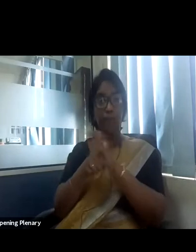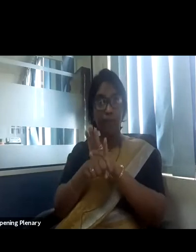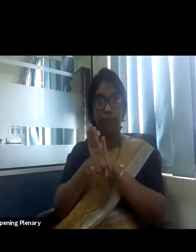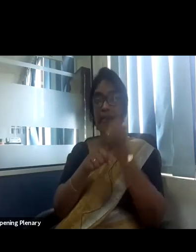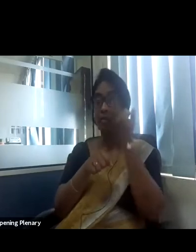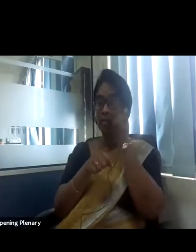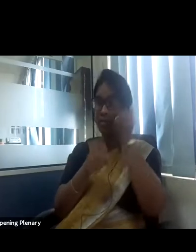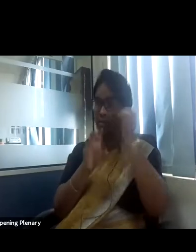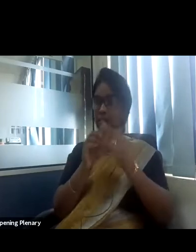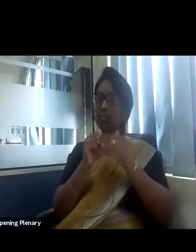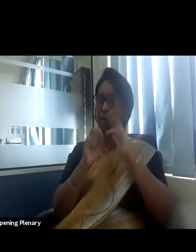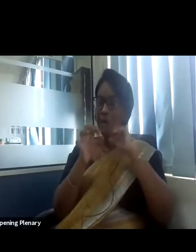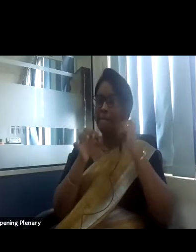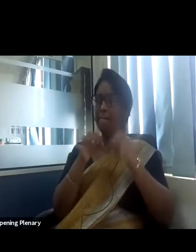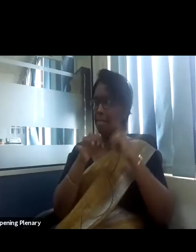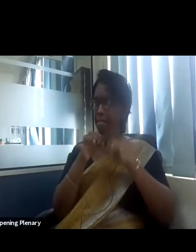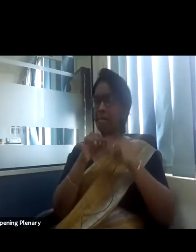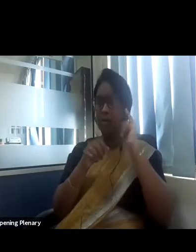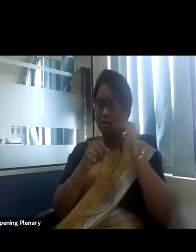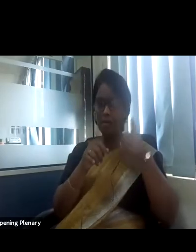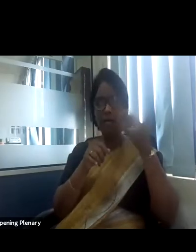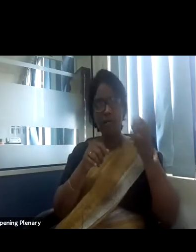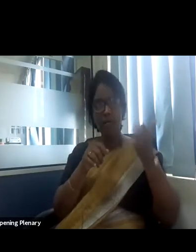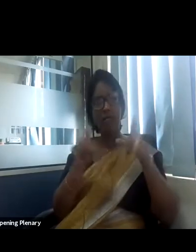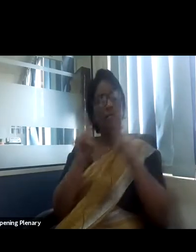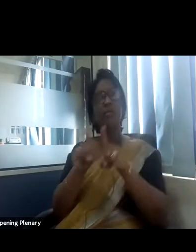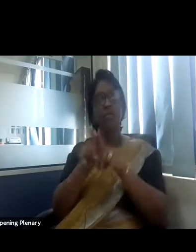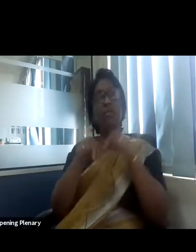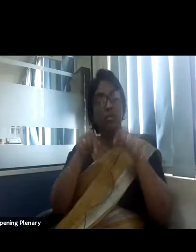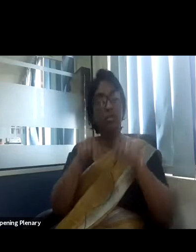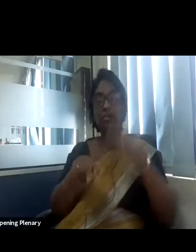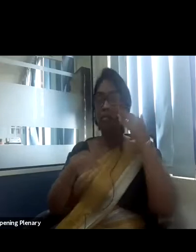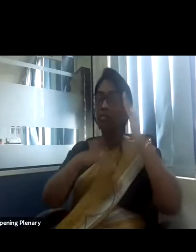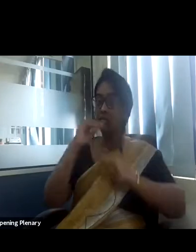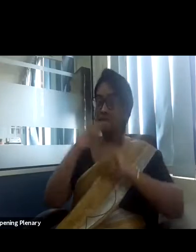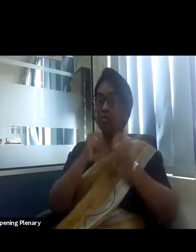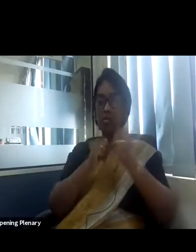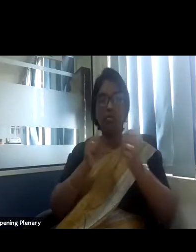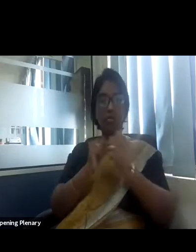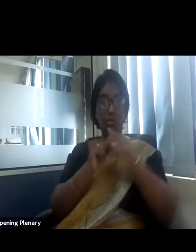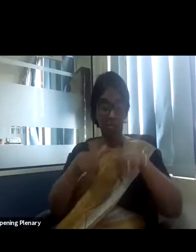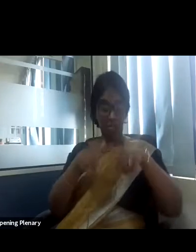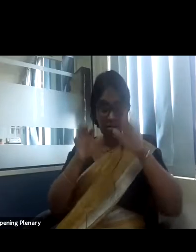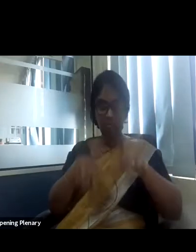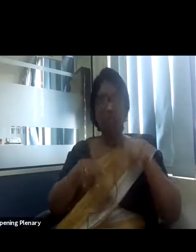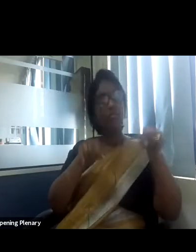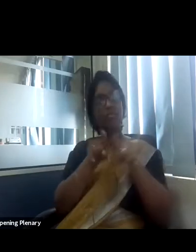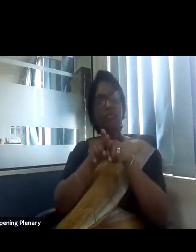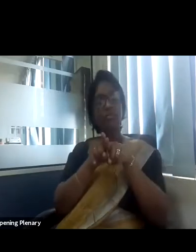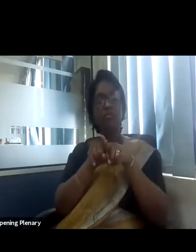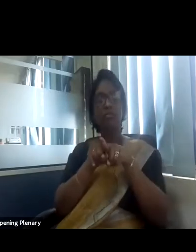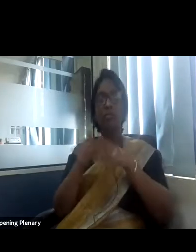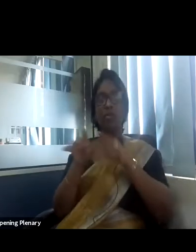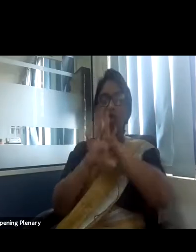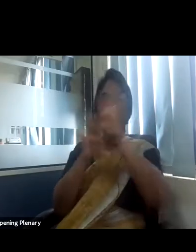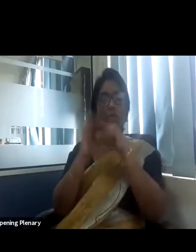to achieve the goals will in turn be key for the implementation of our common agenda. Three